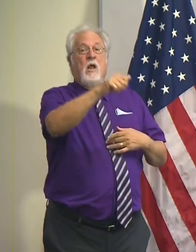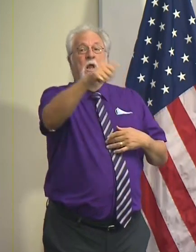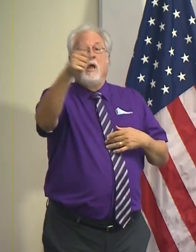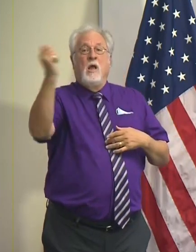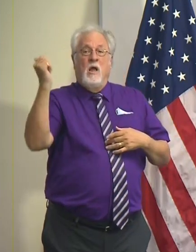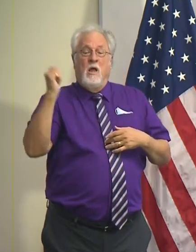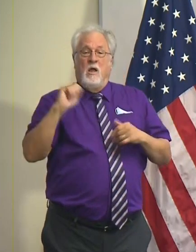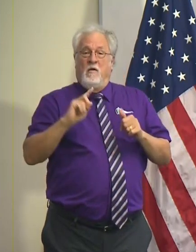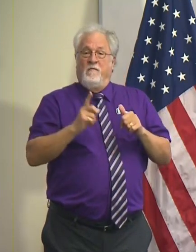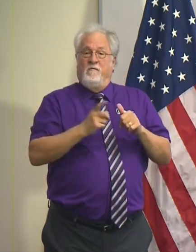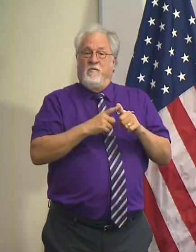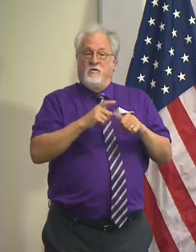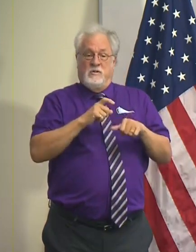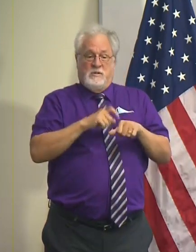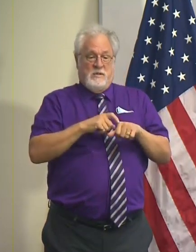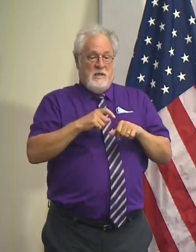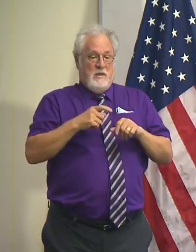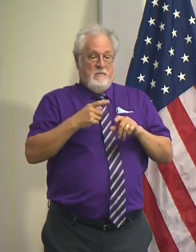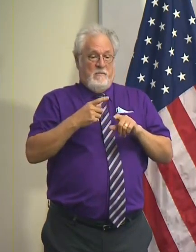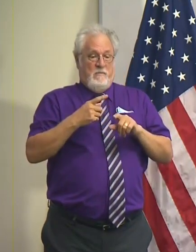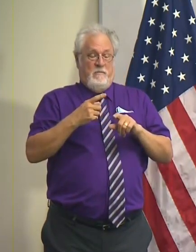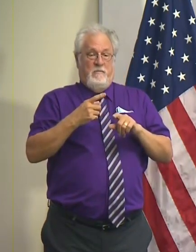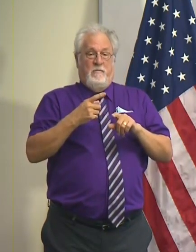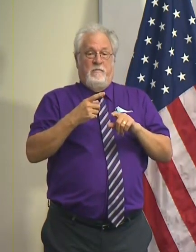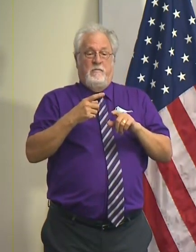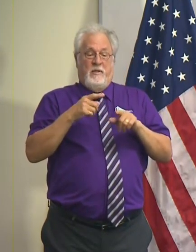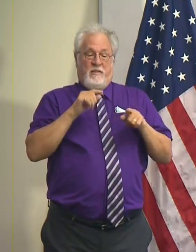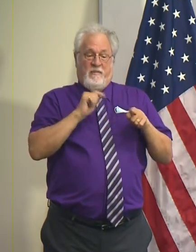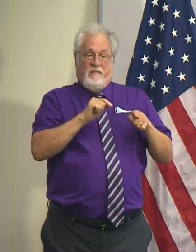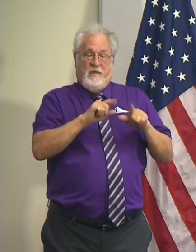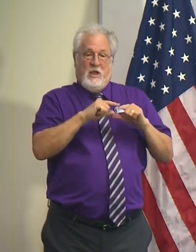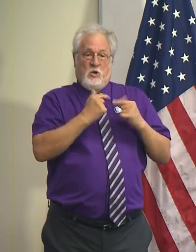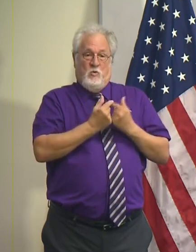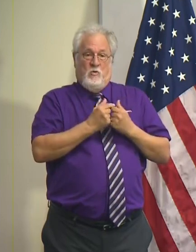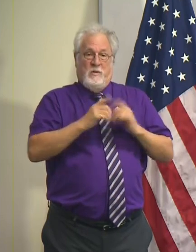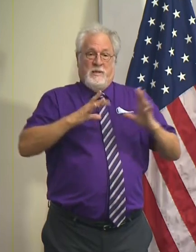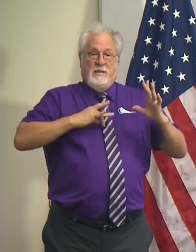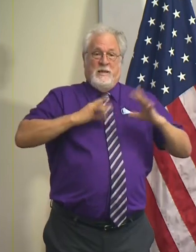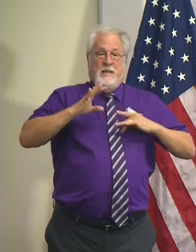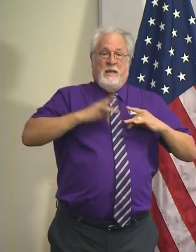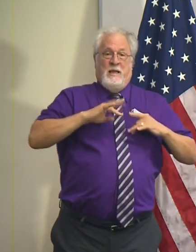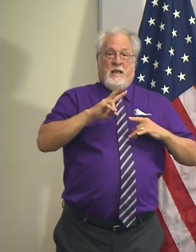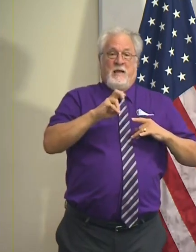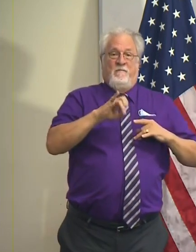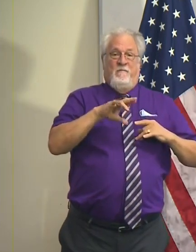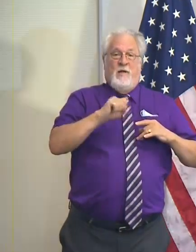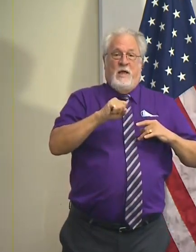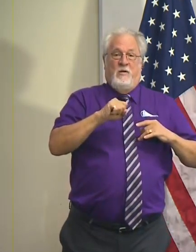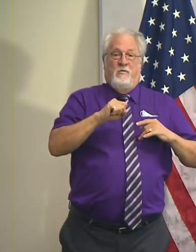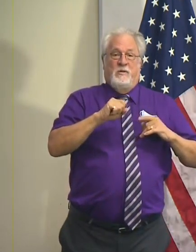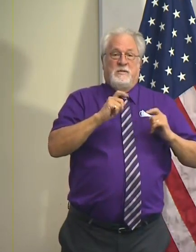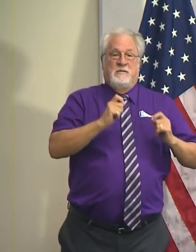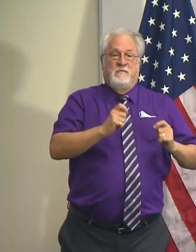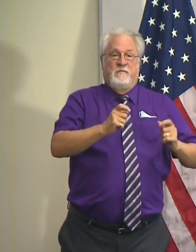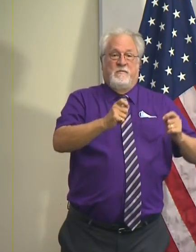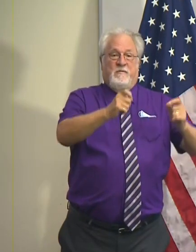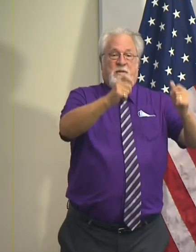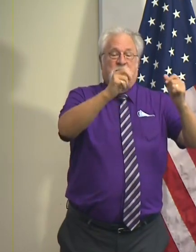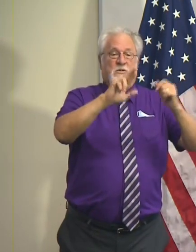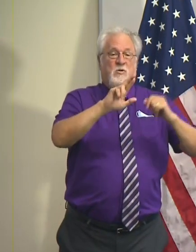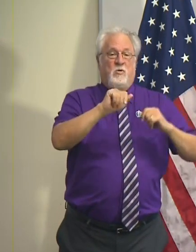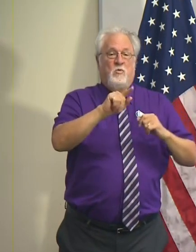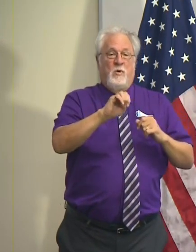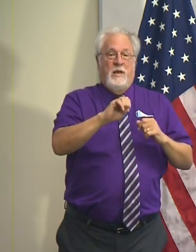signs since our improvement that group is contracting the virus at an elevated rate, where